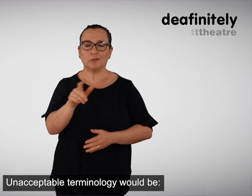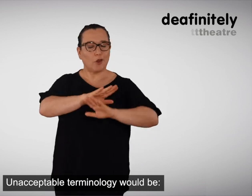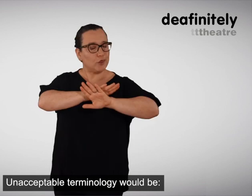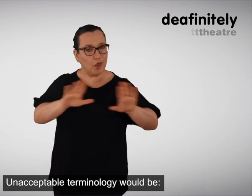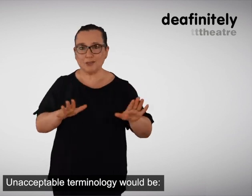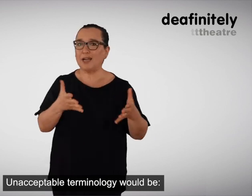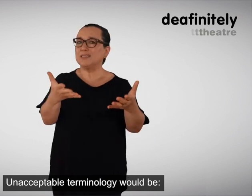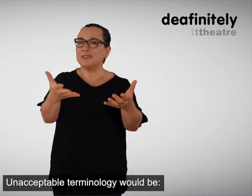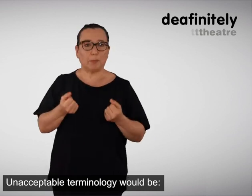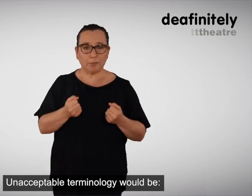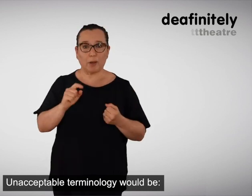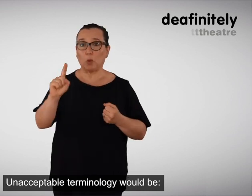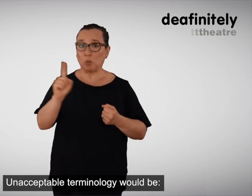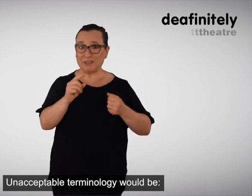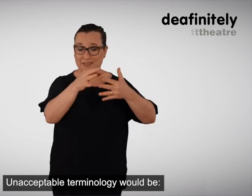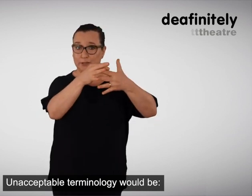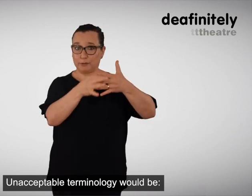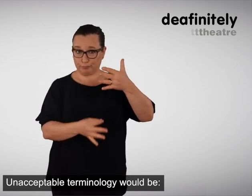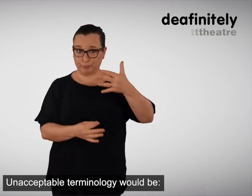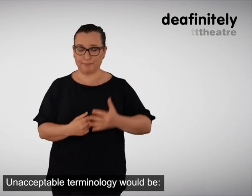Unacceptable terminology would be